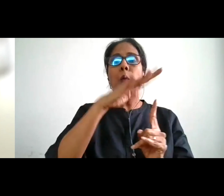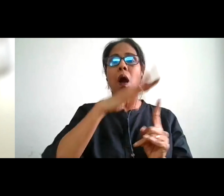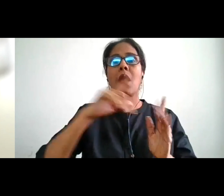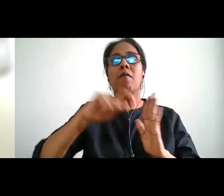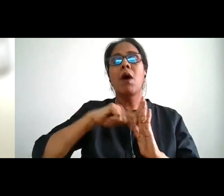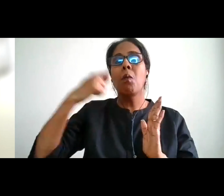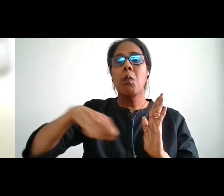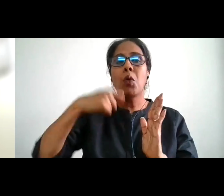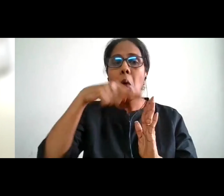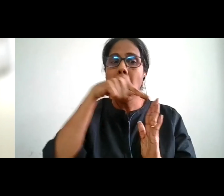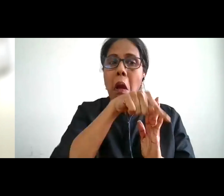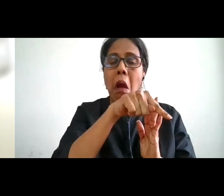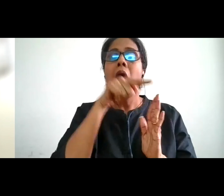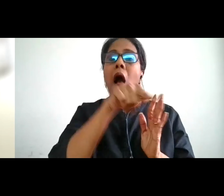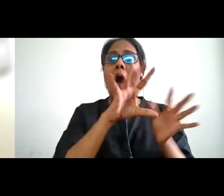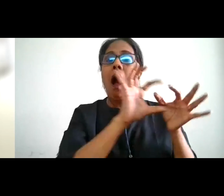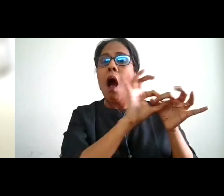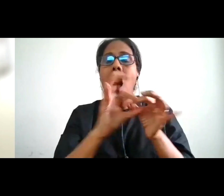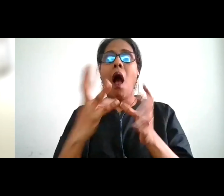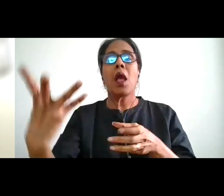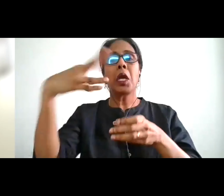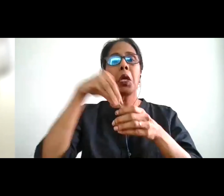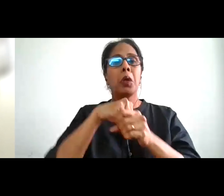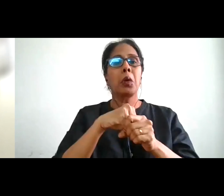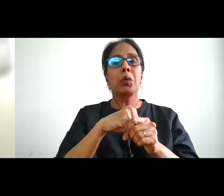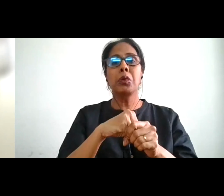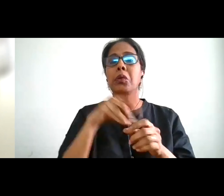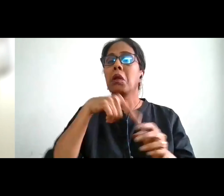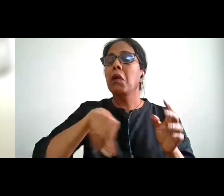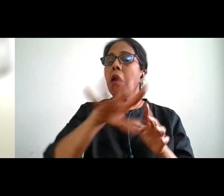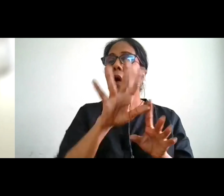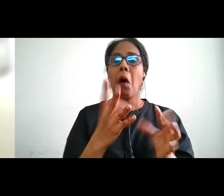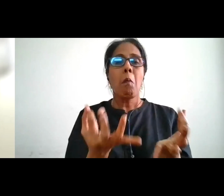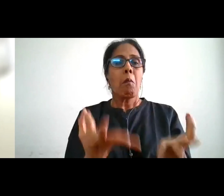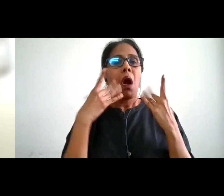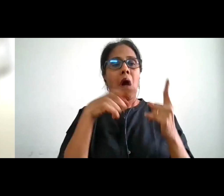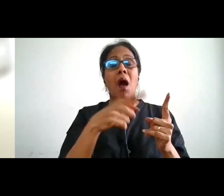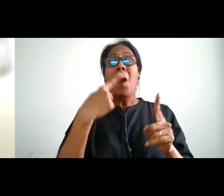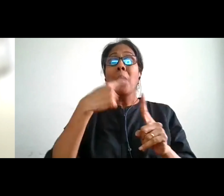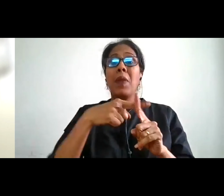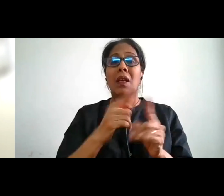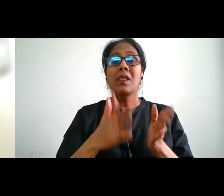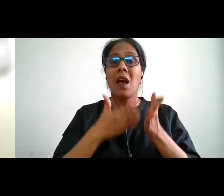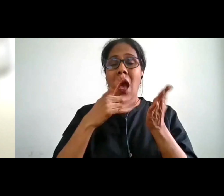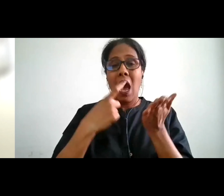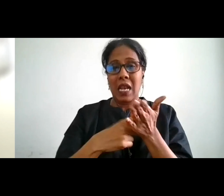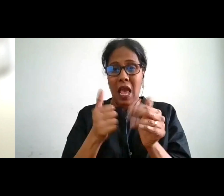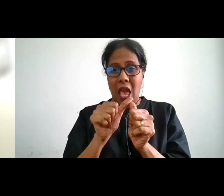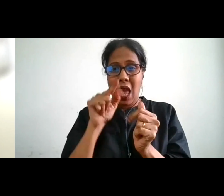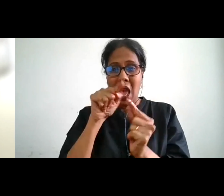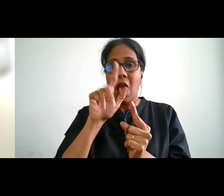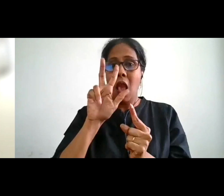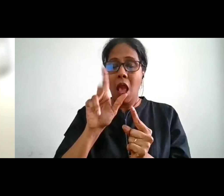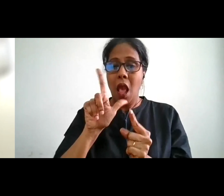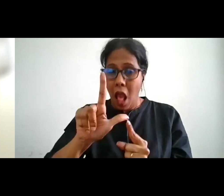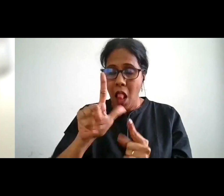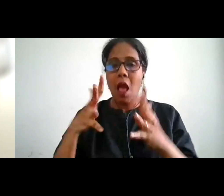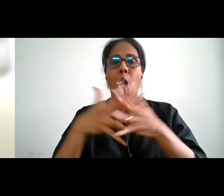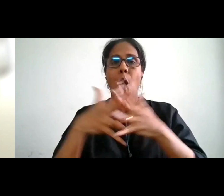inclusion platforms in the world, and RailWire. The Railway 139 service, which he